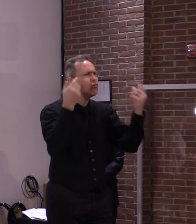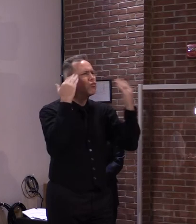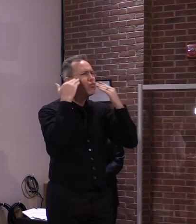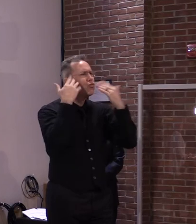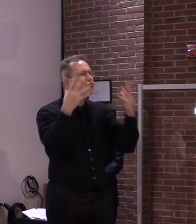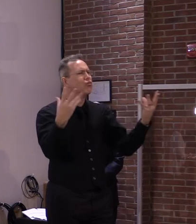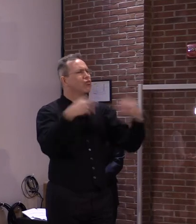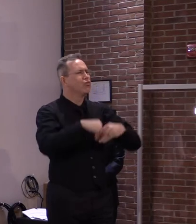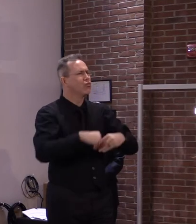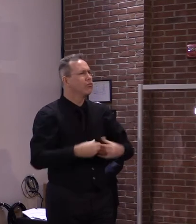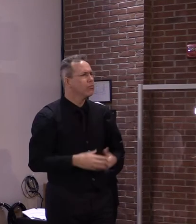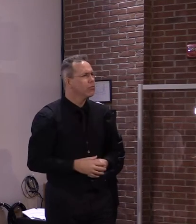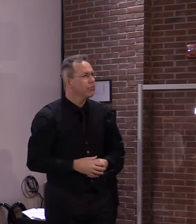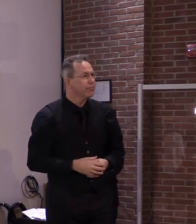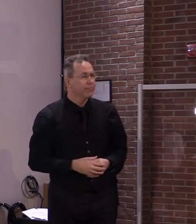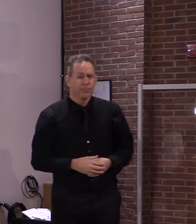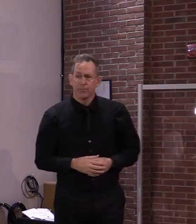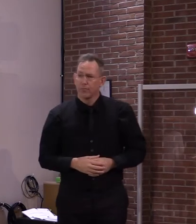okay thank you